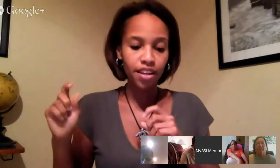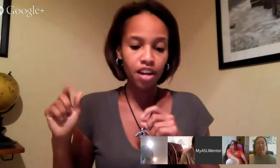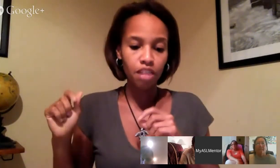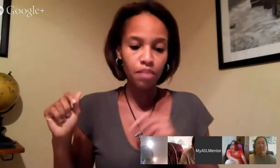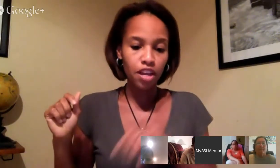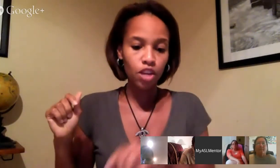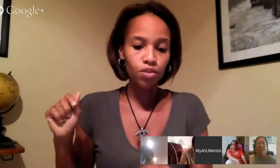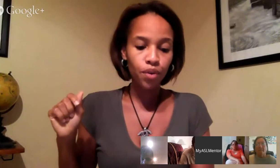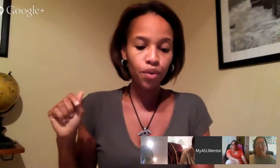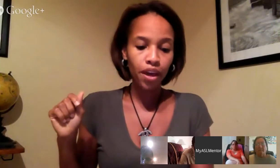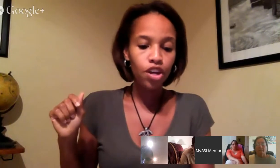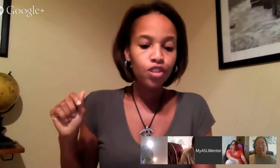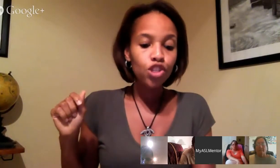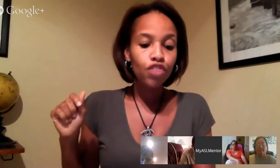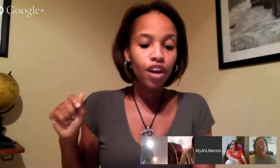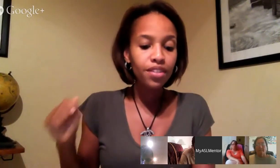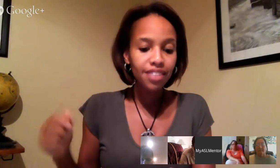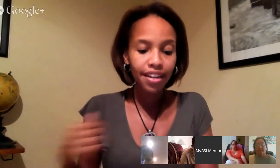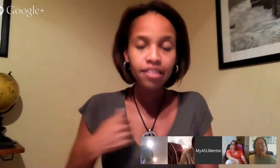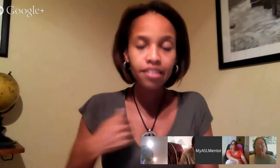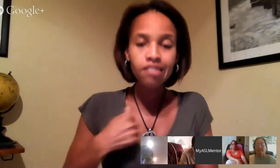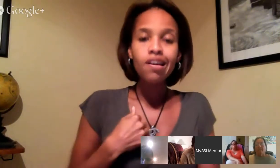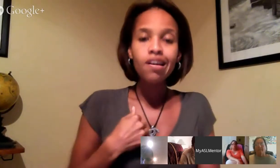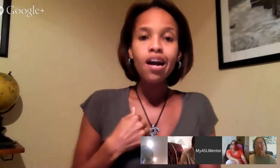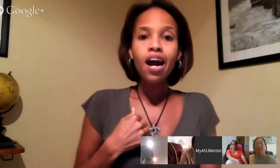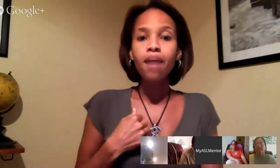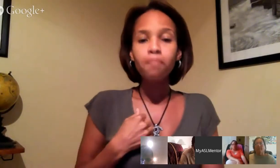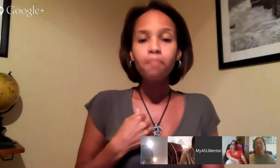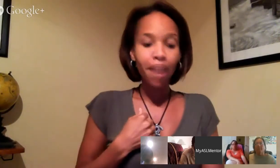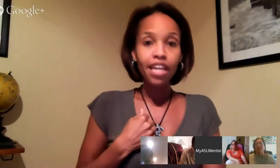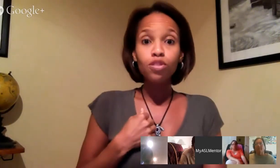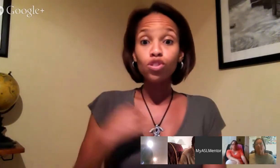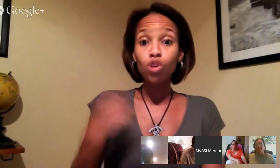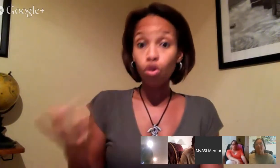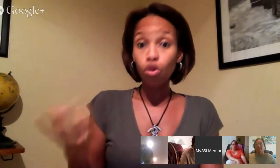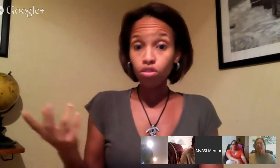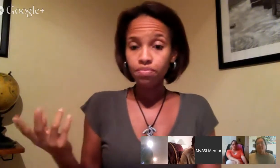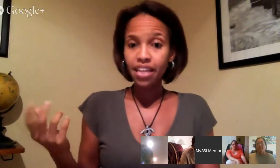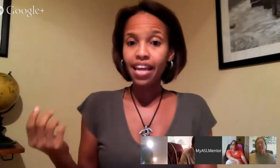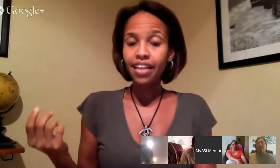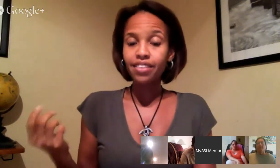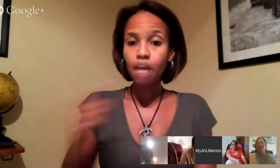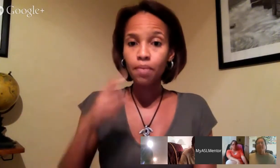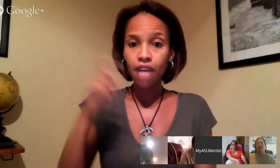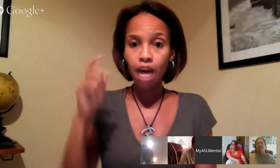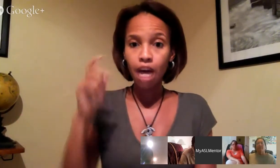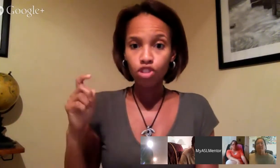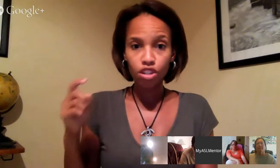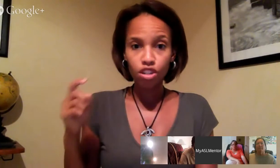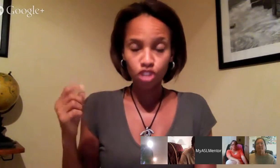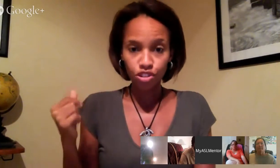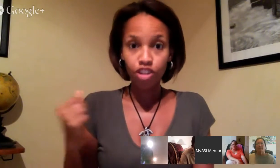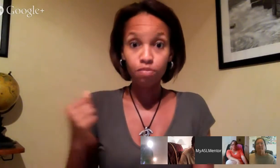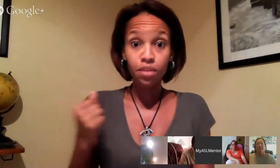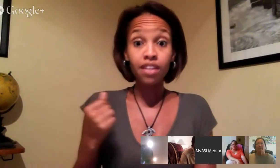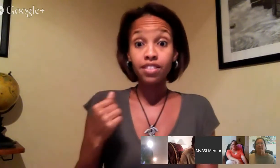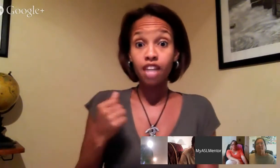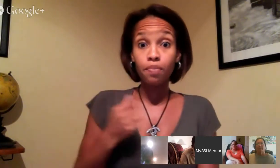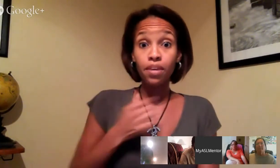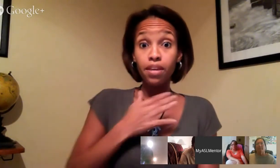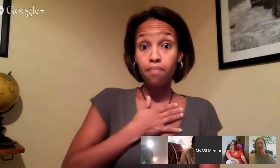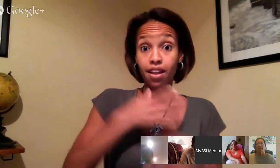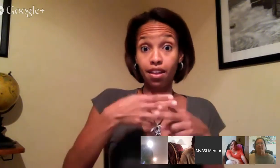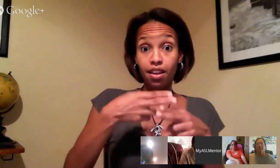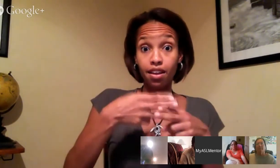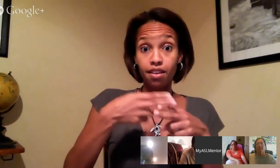that non-manual. Okay, so if I were to sign my name is Nicole in topic comment structure, that would be the